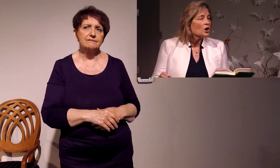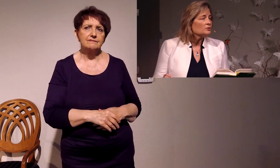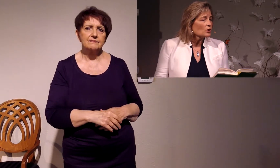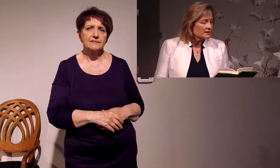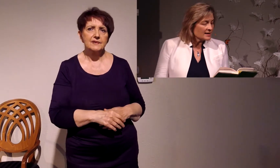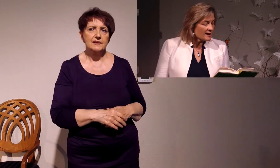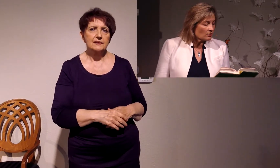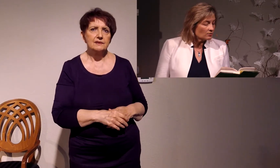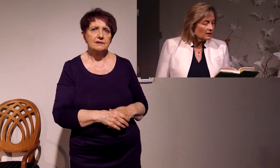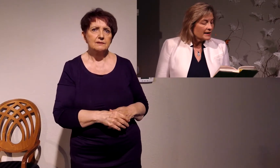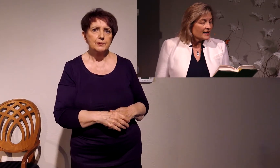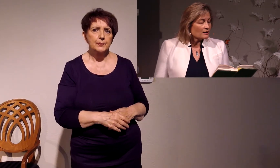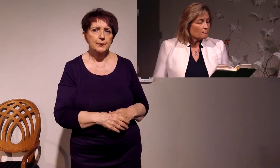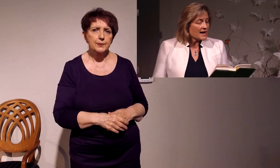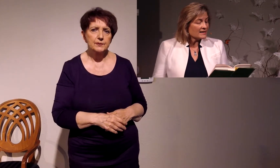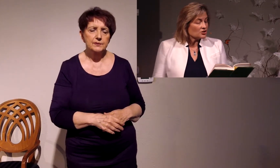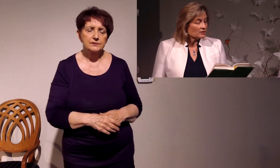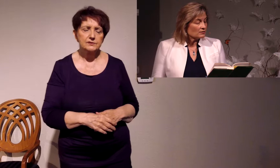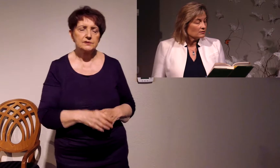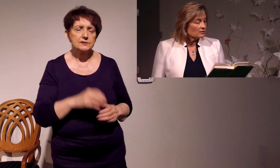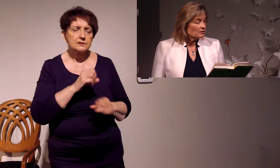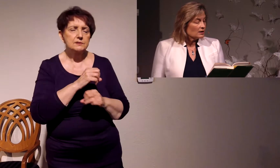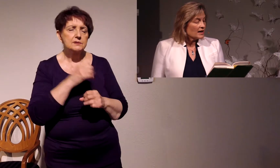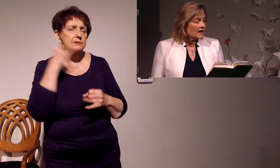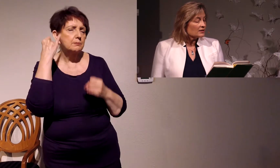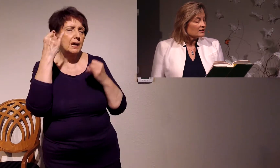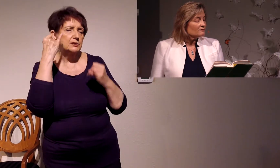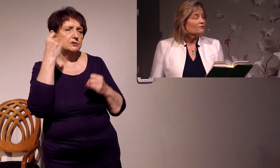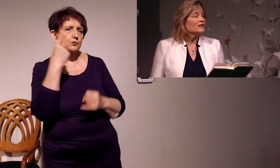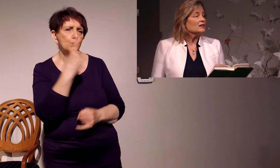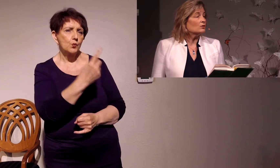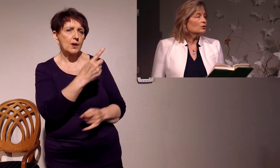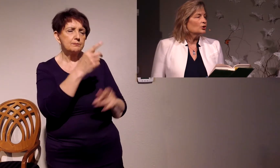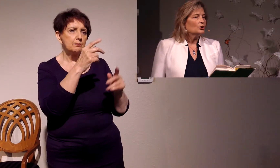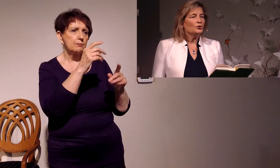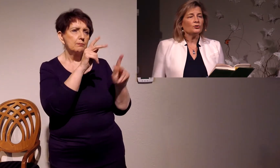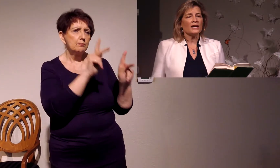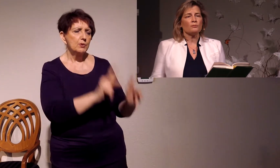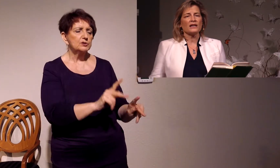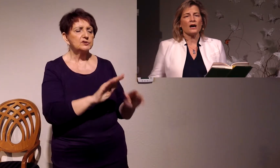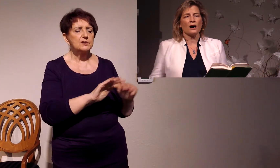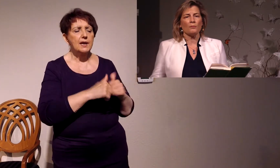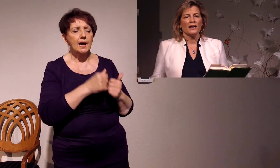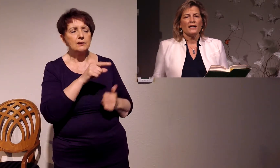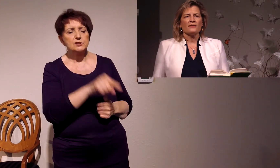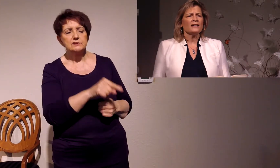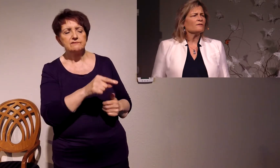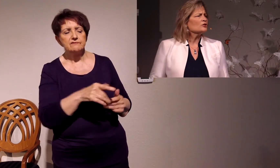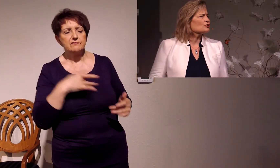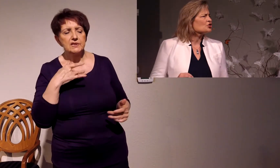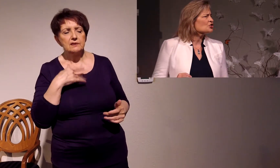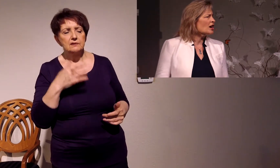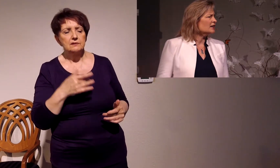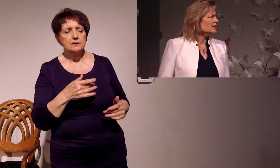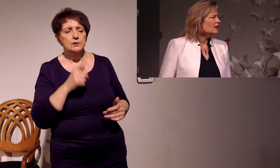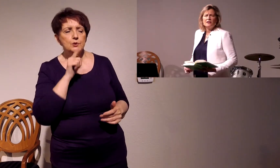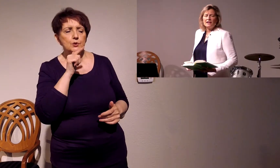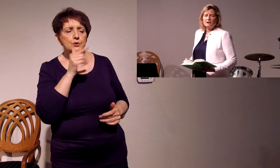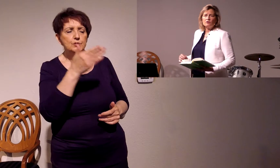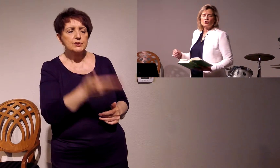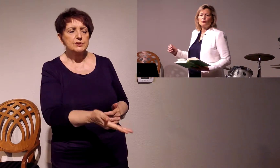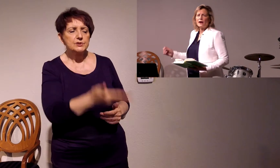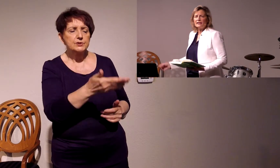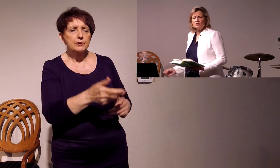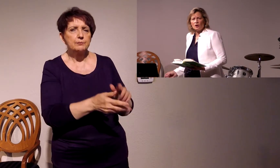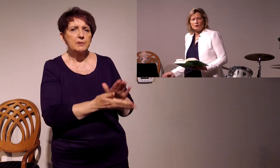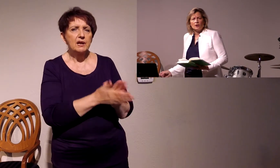Take one right now and imagine how they'd feel, who'd they become. Think of your son. Think